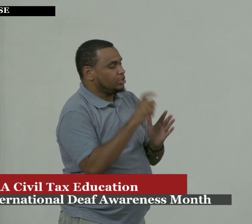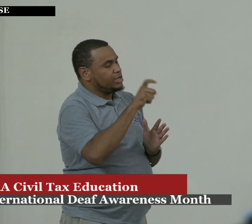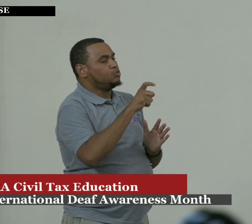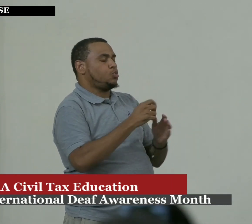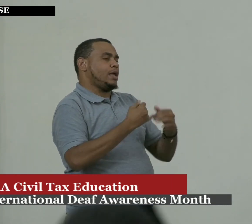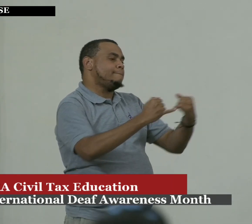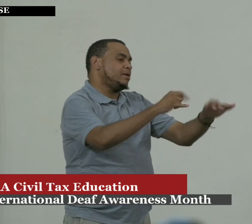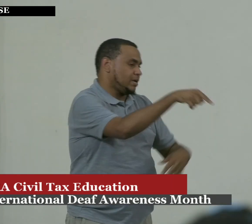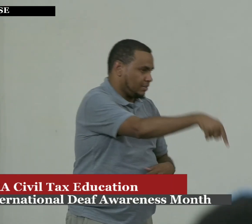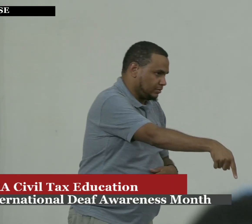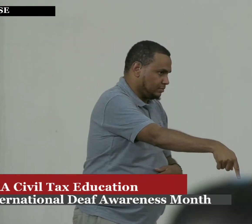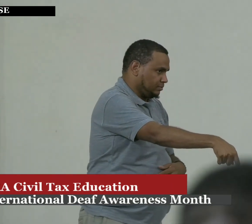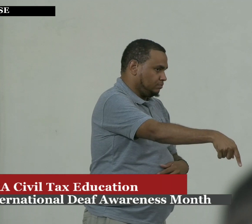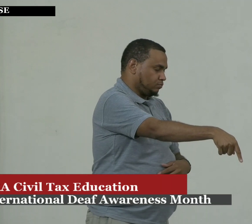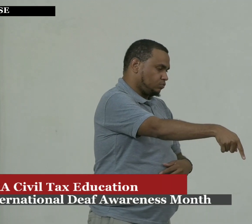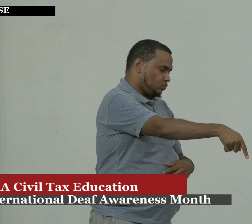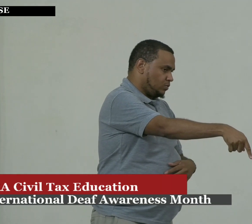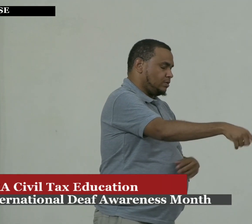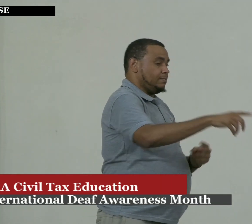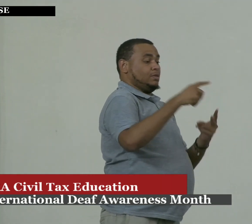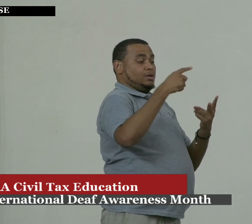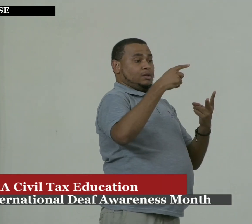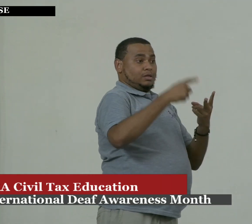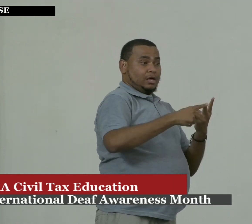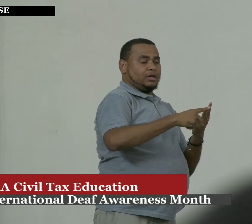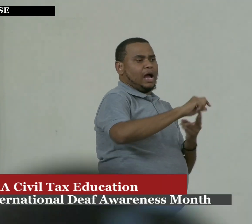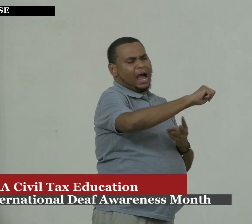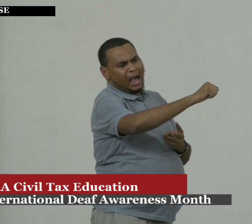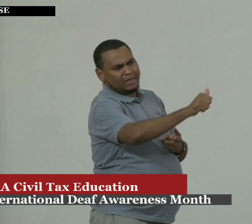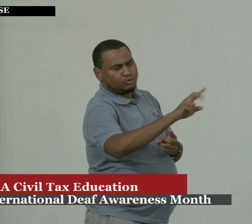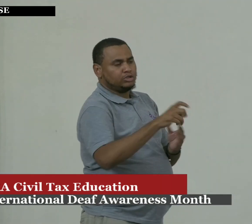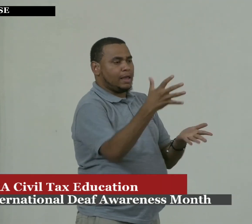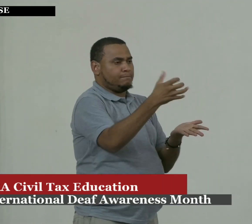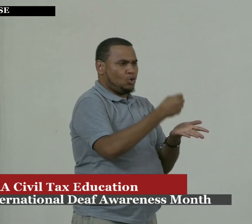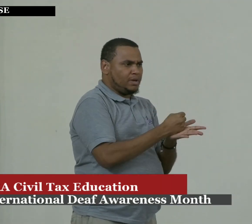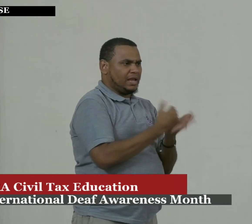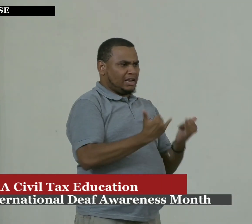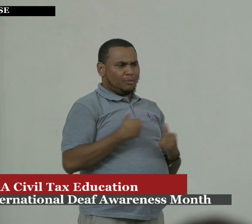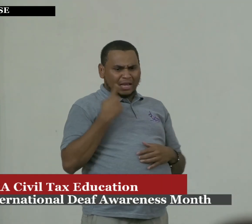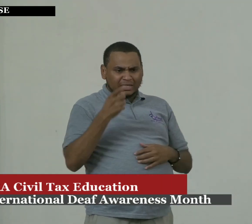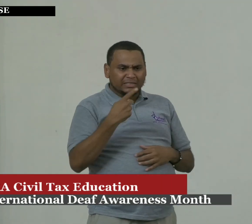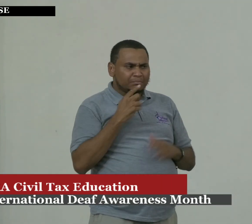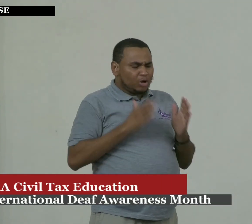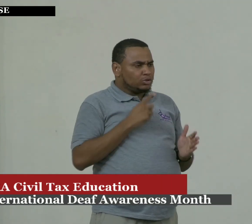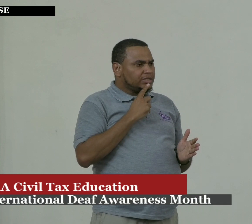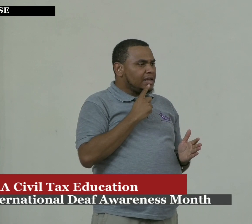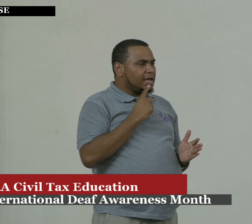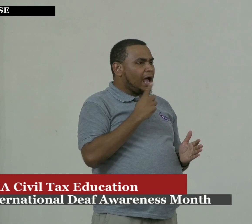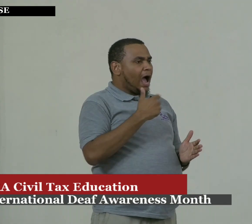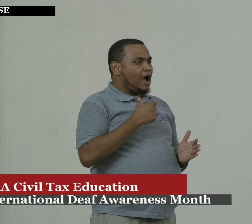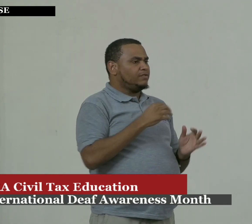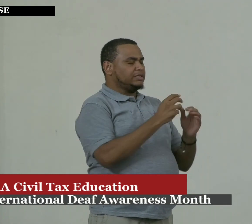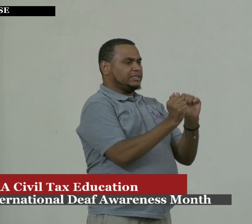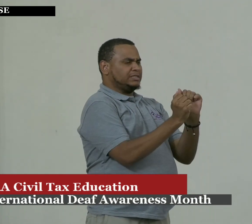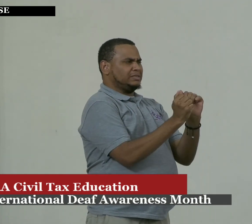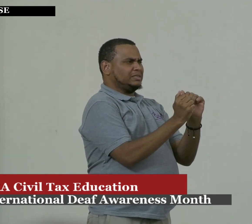That's my big question. I need that one to be implemented. Secondly, is regarding employment. I